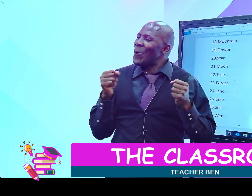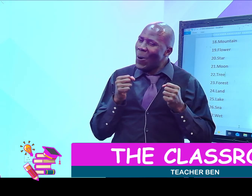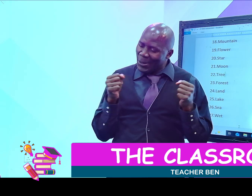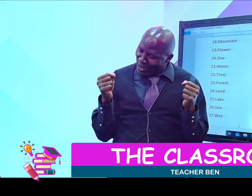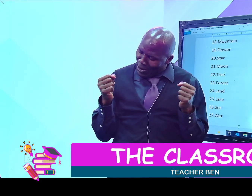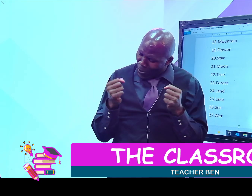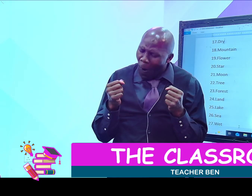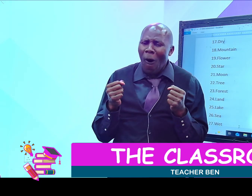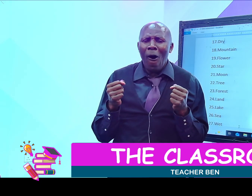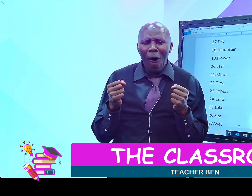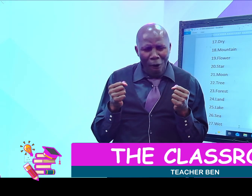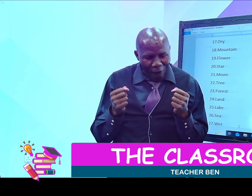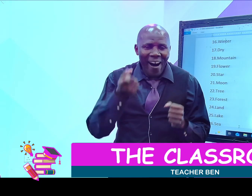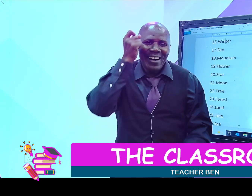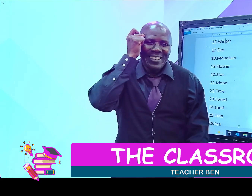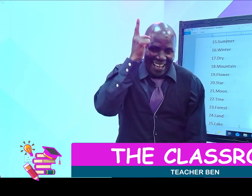Soft air that hits you.